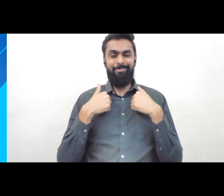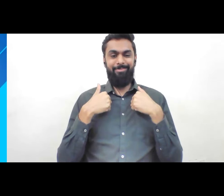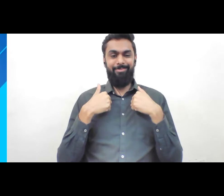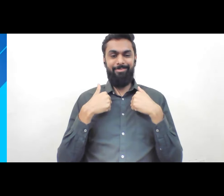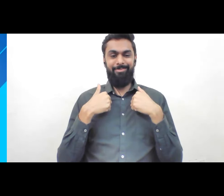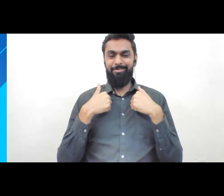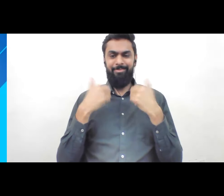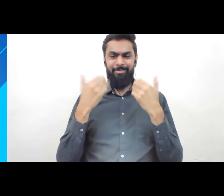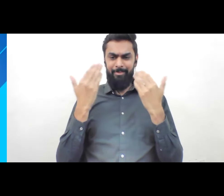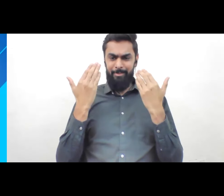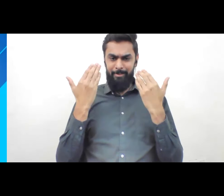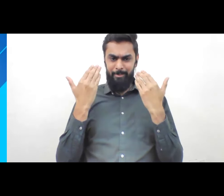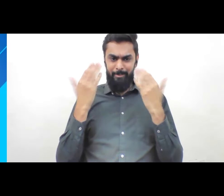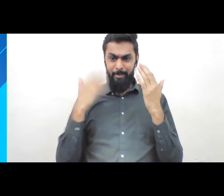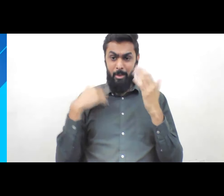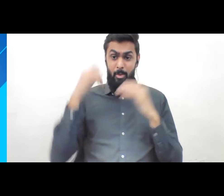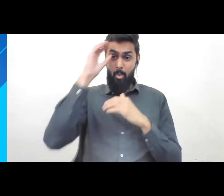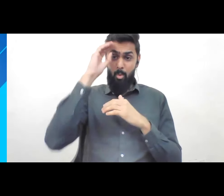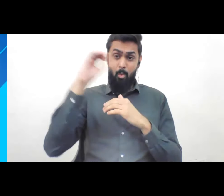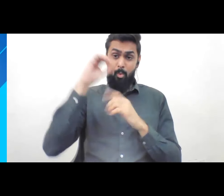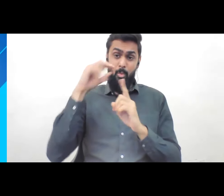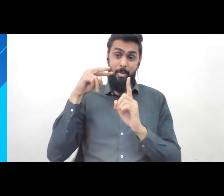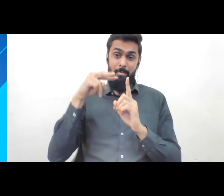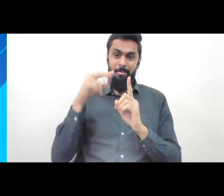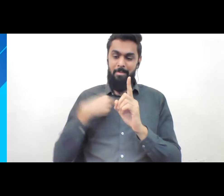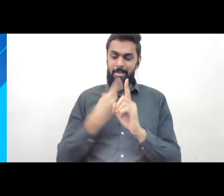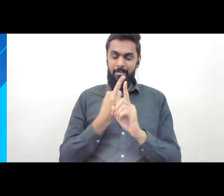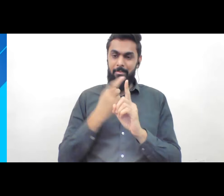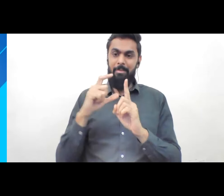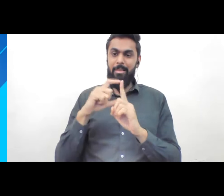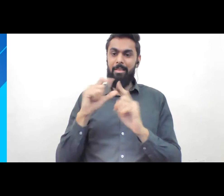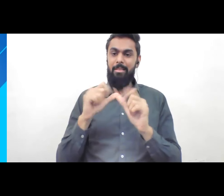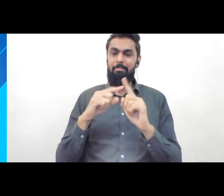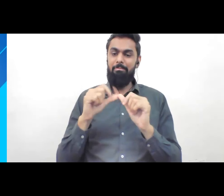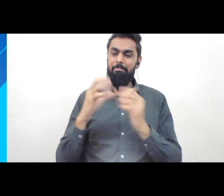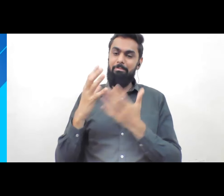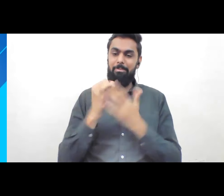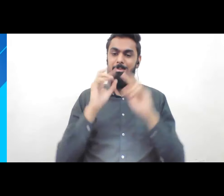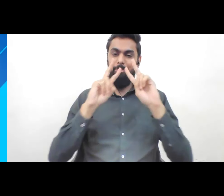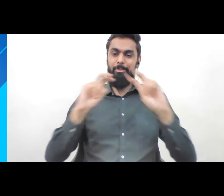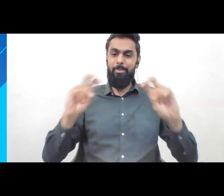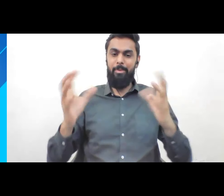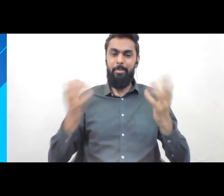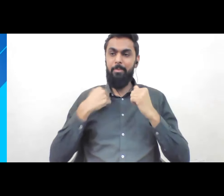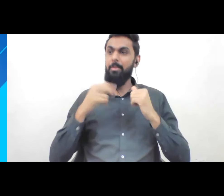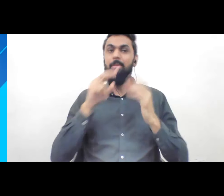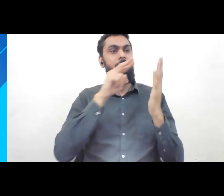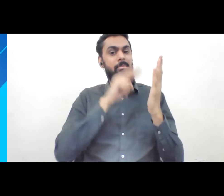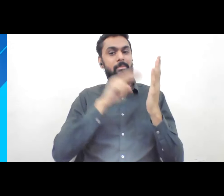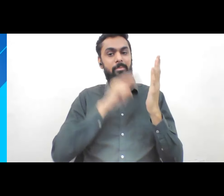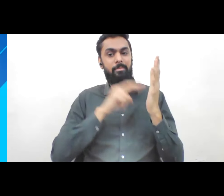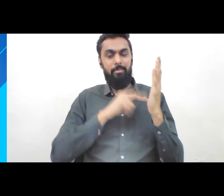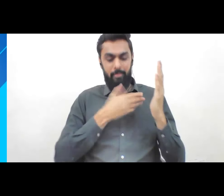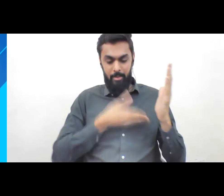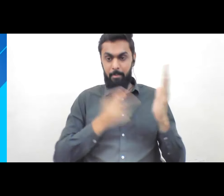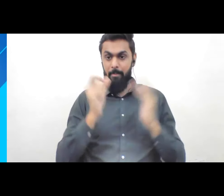It doesn't matter what my opinion is. I think there's a lot of data out there. And from whatever I read this month, because this month